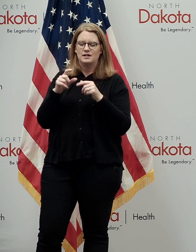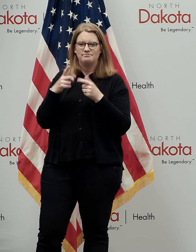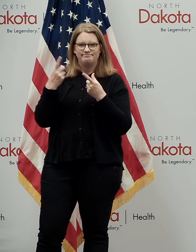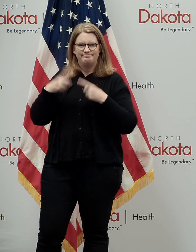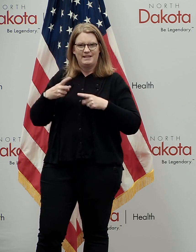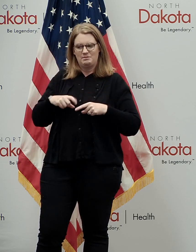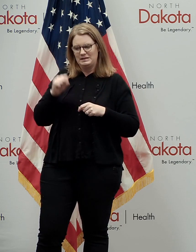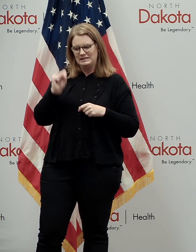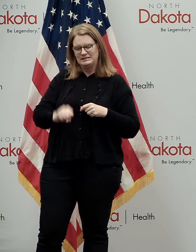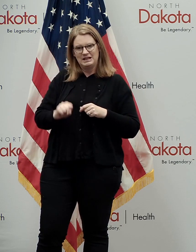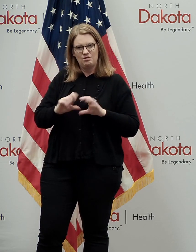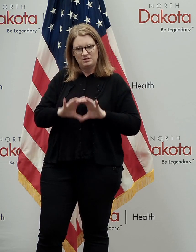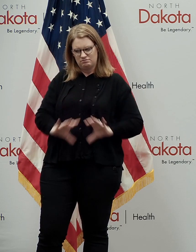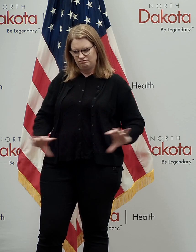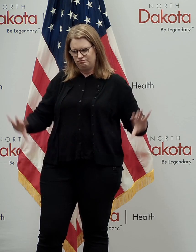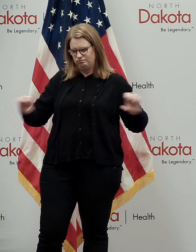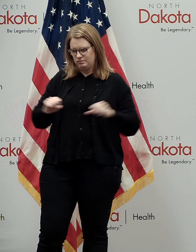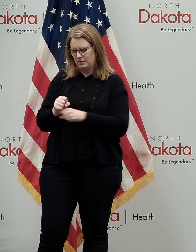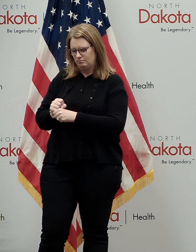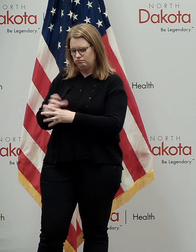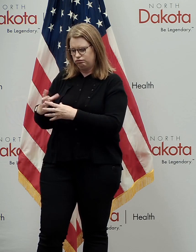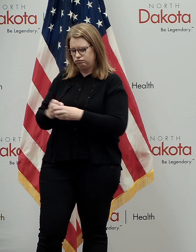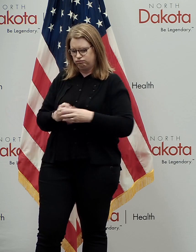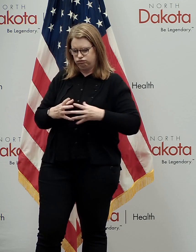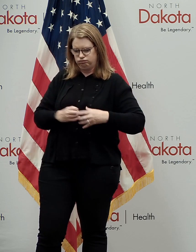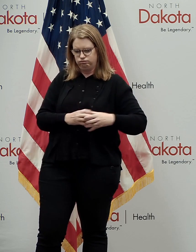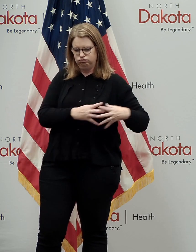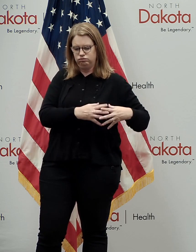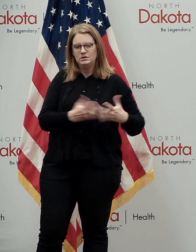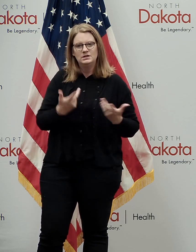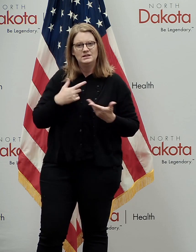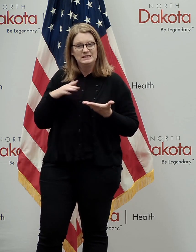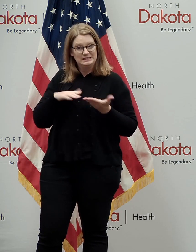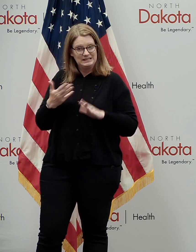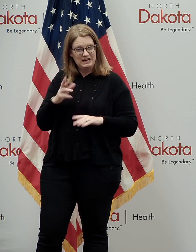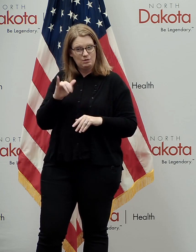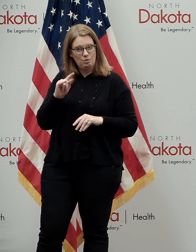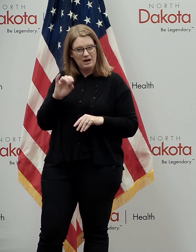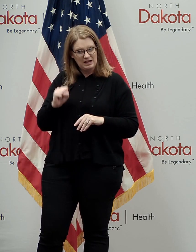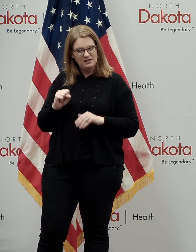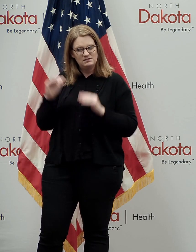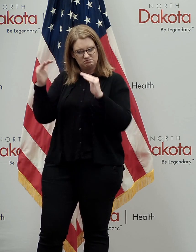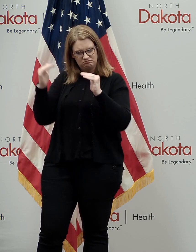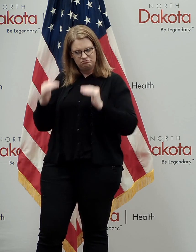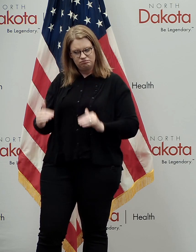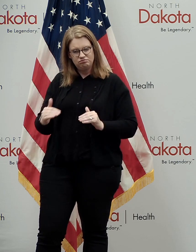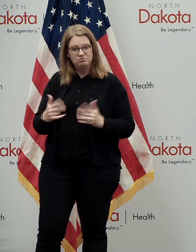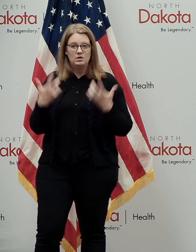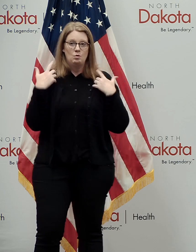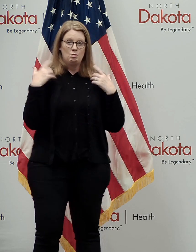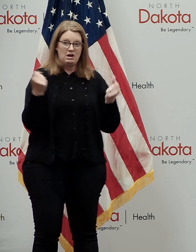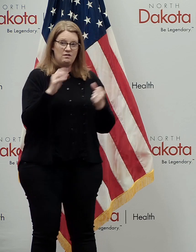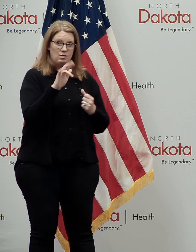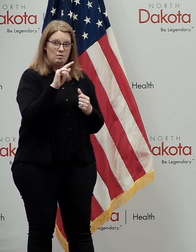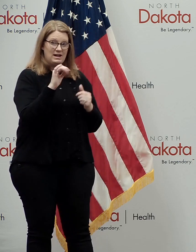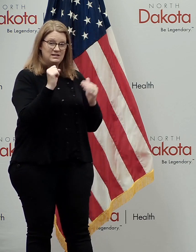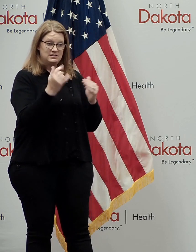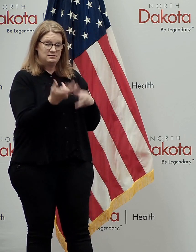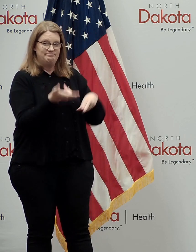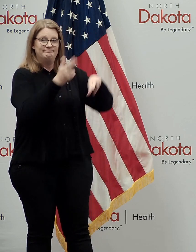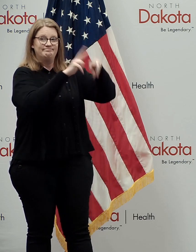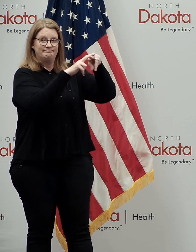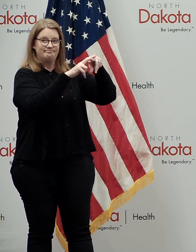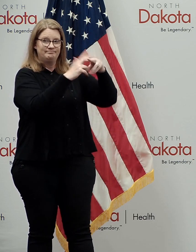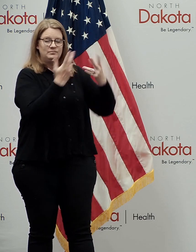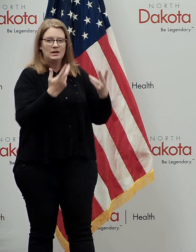occurred in the Sun Belt states back near the beginning of July. But death rates are down in our nation, recovery rates are up, and some of that can